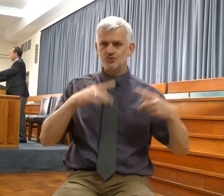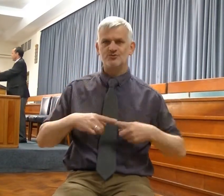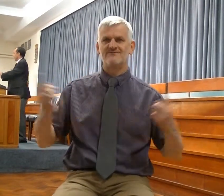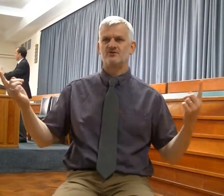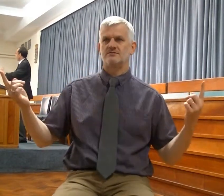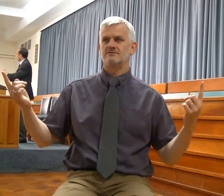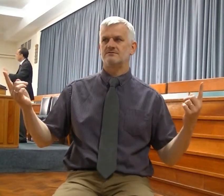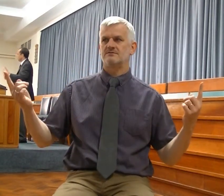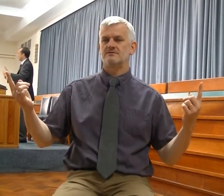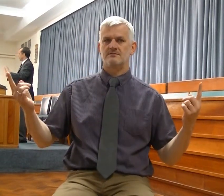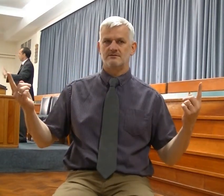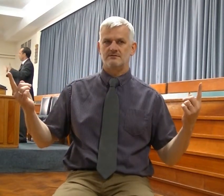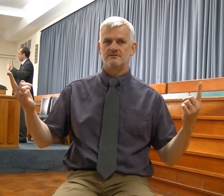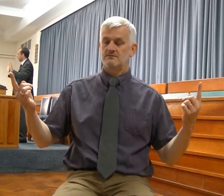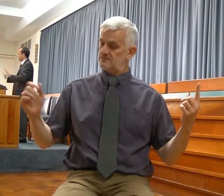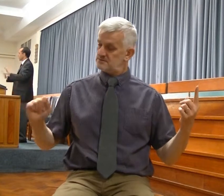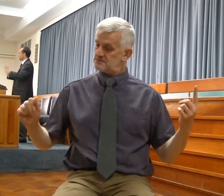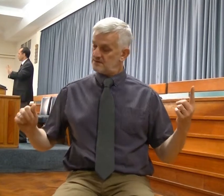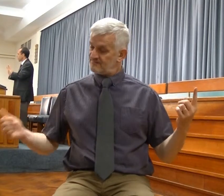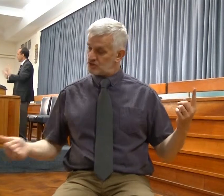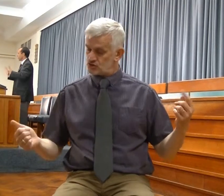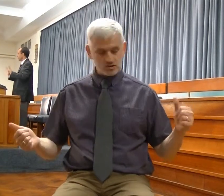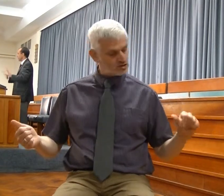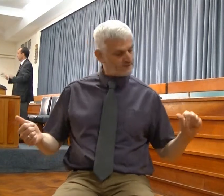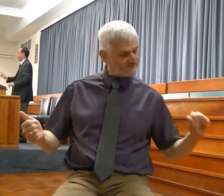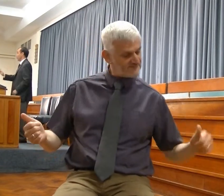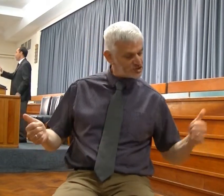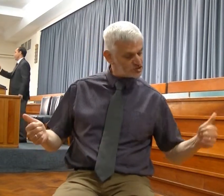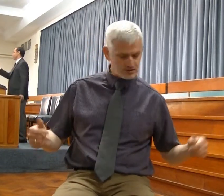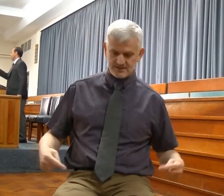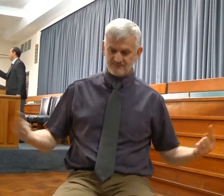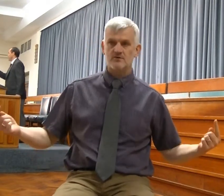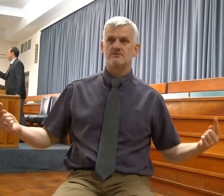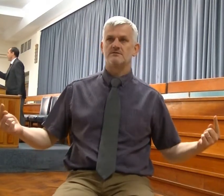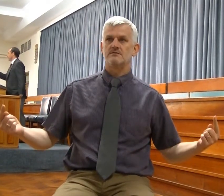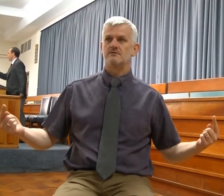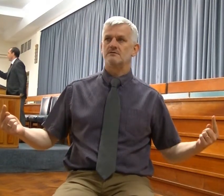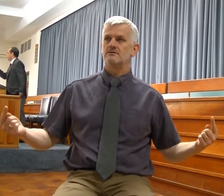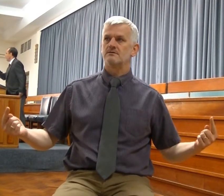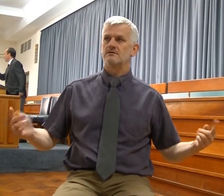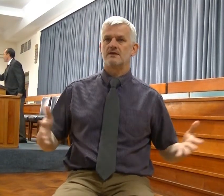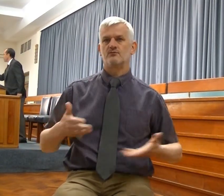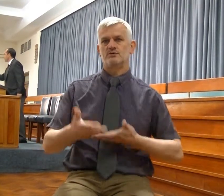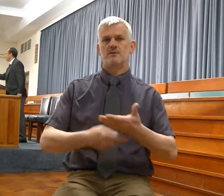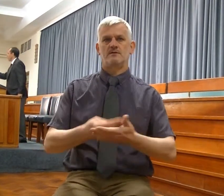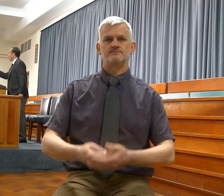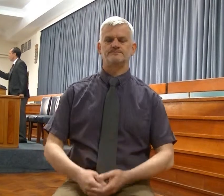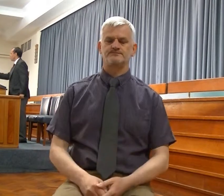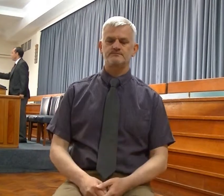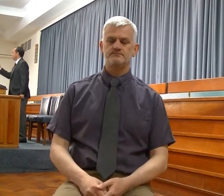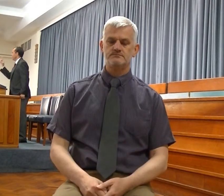came to an end were completely different, and their reaction was completely different. Oh, just to explain,